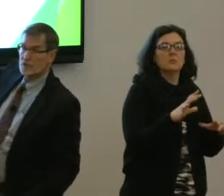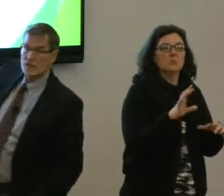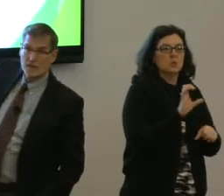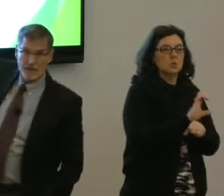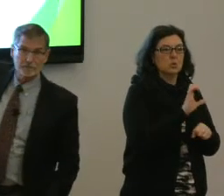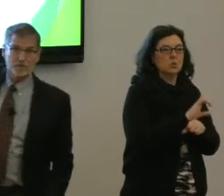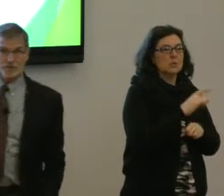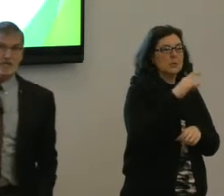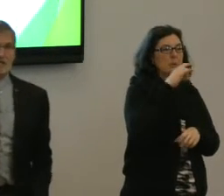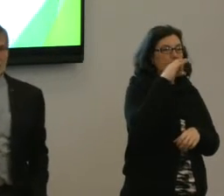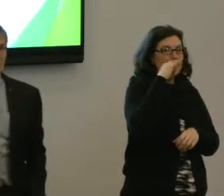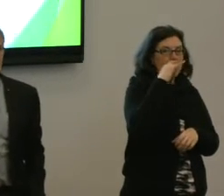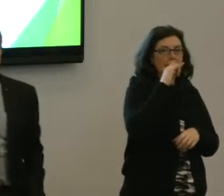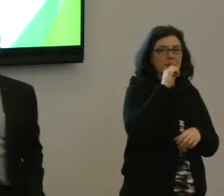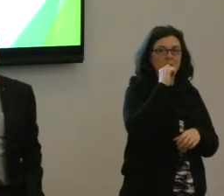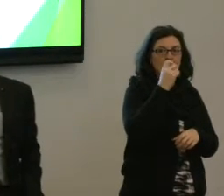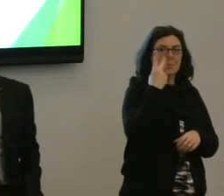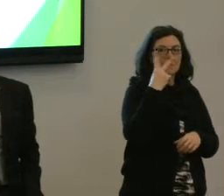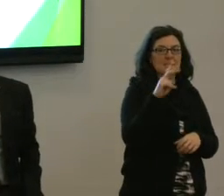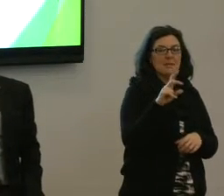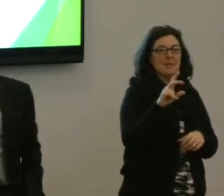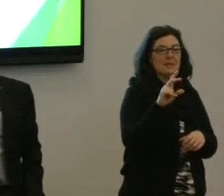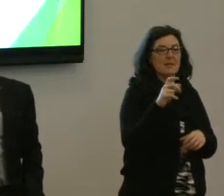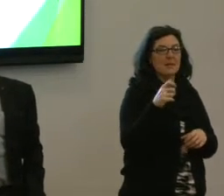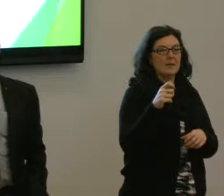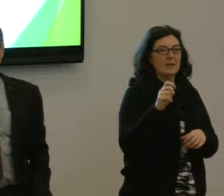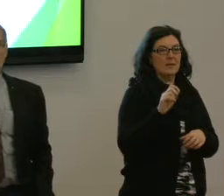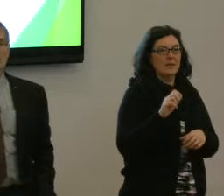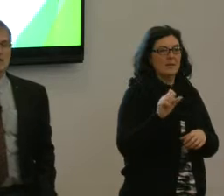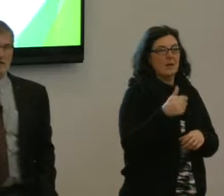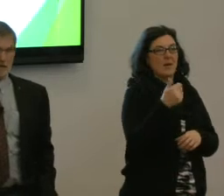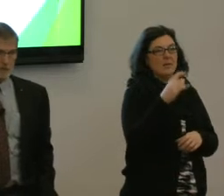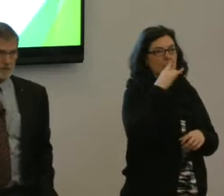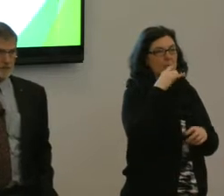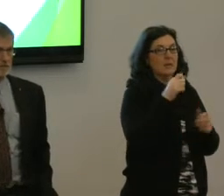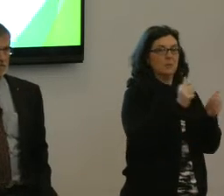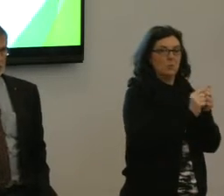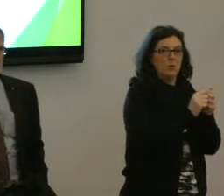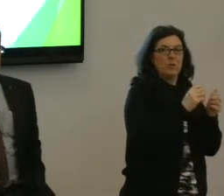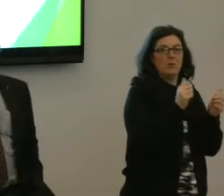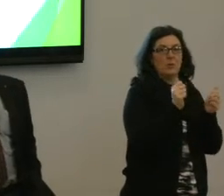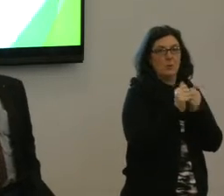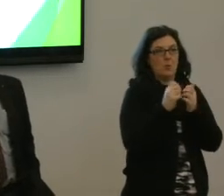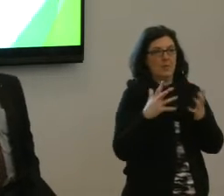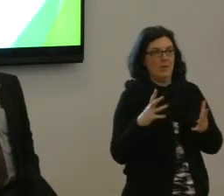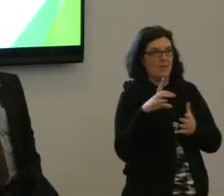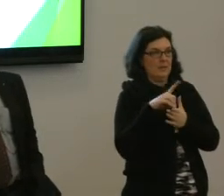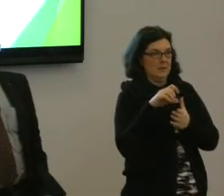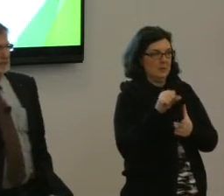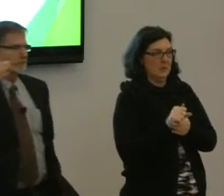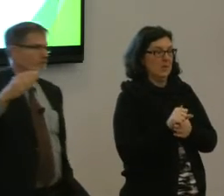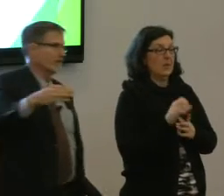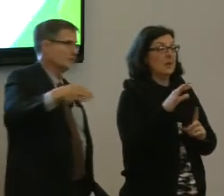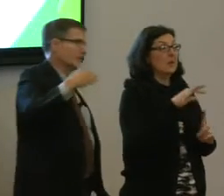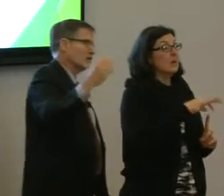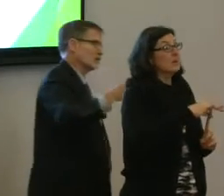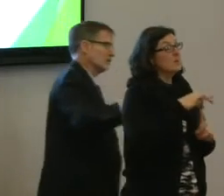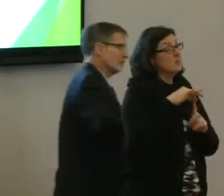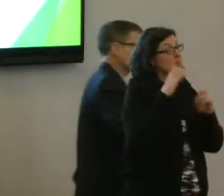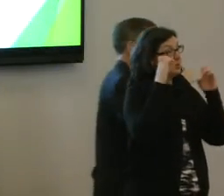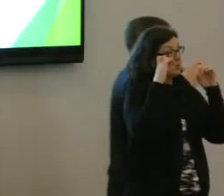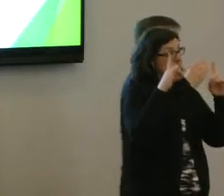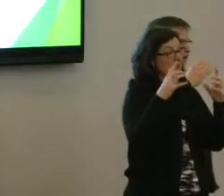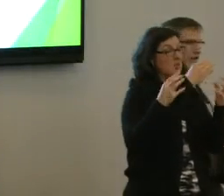kids never see the other kids or parts of the service. Don't get me wrong. Special